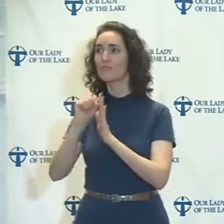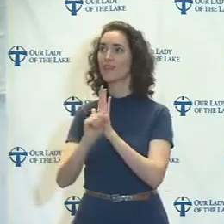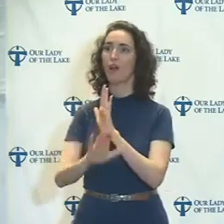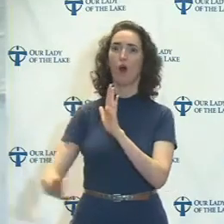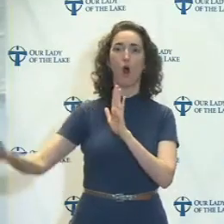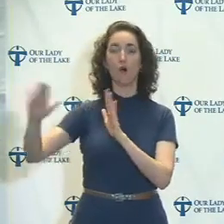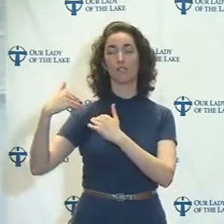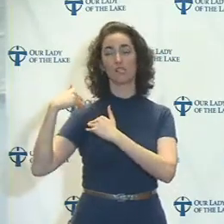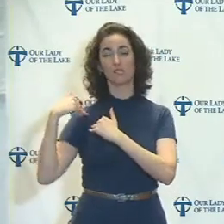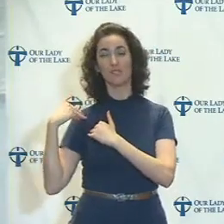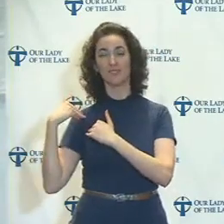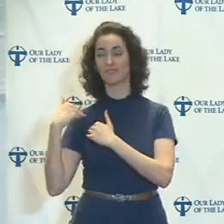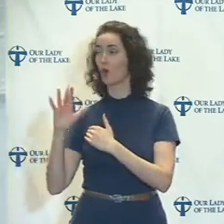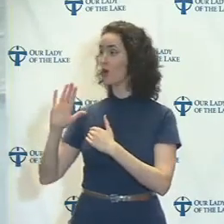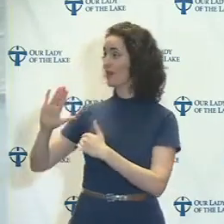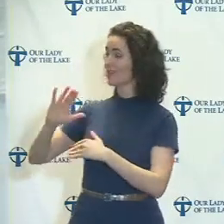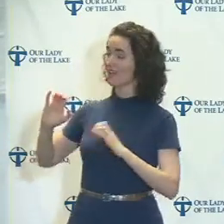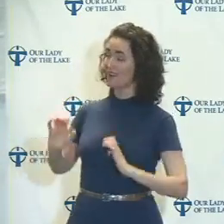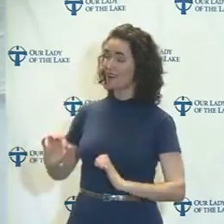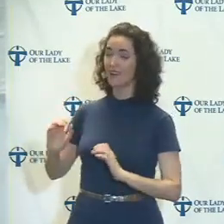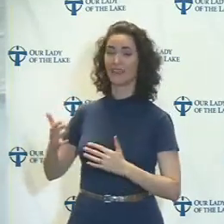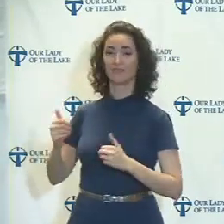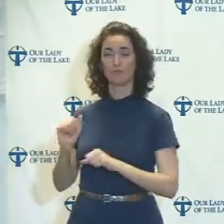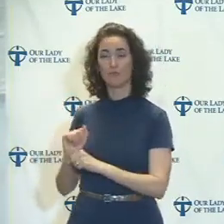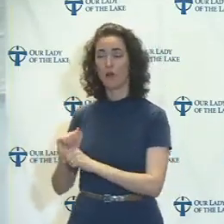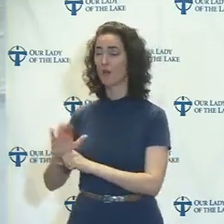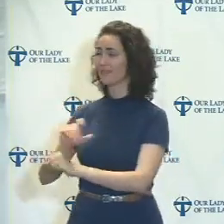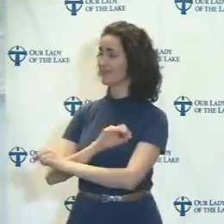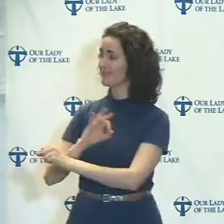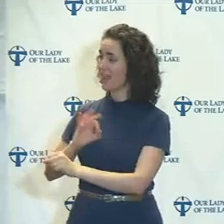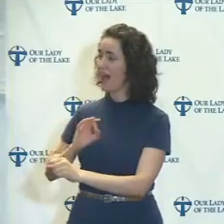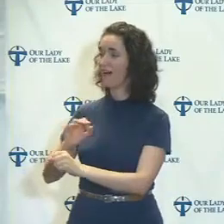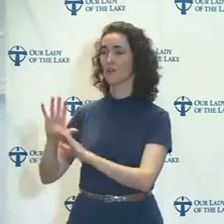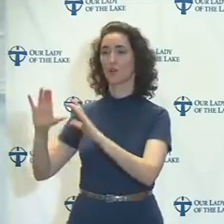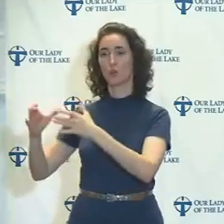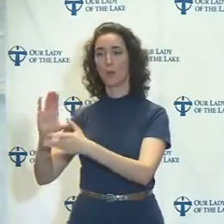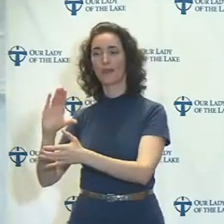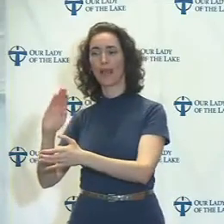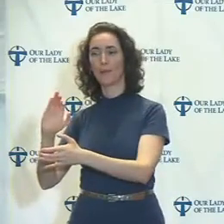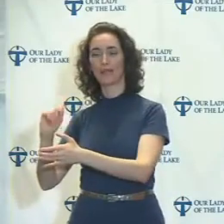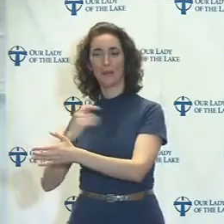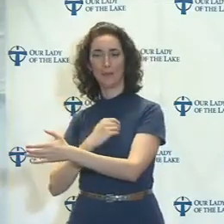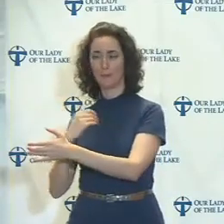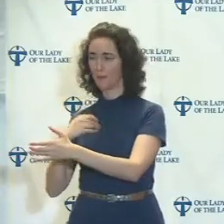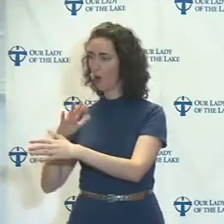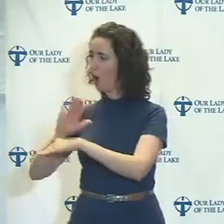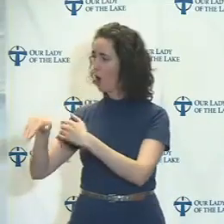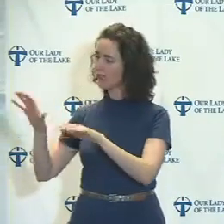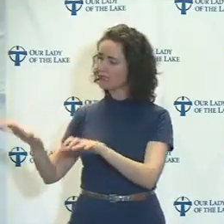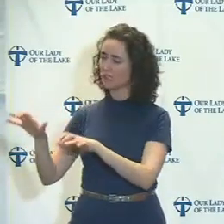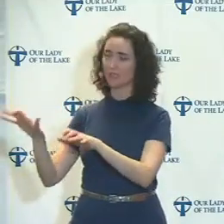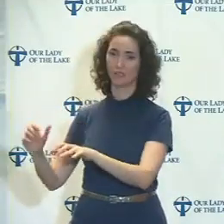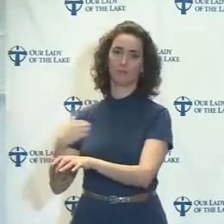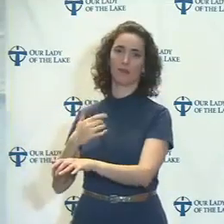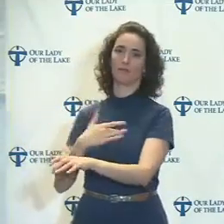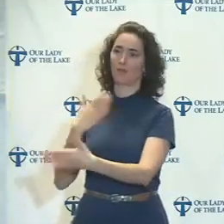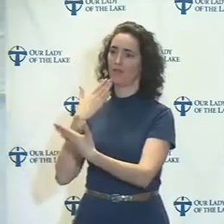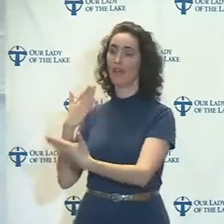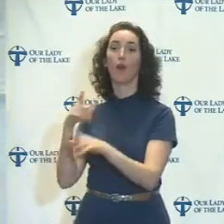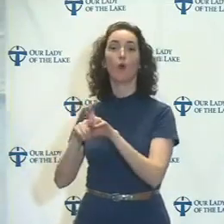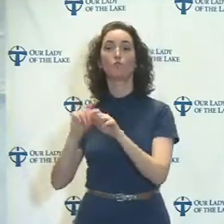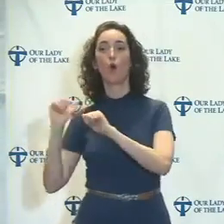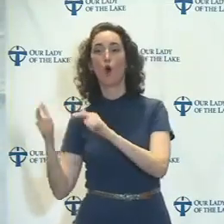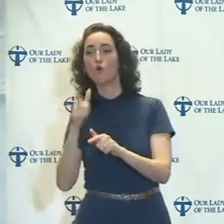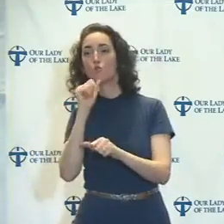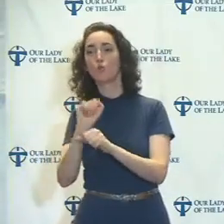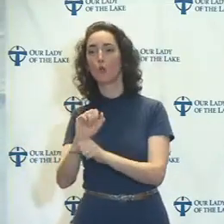and I appreciate all of his efforts and those of his staff and those of his cabinet members, and of course everyone in Unified Command